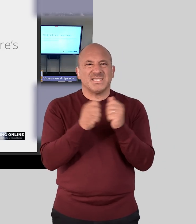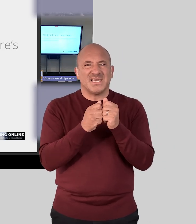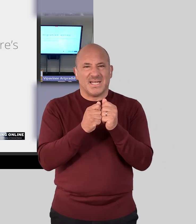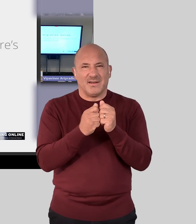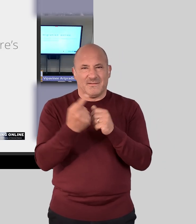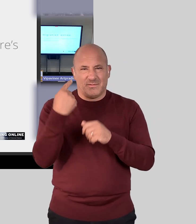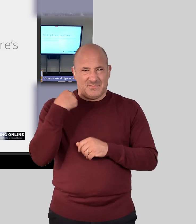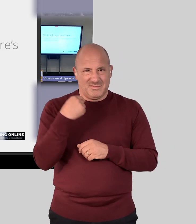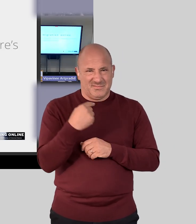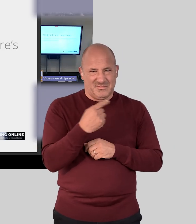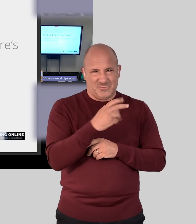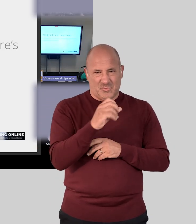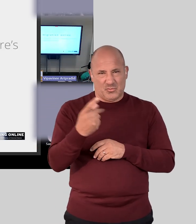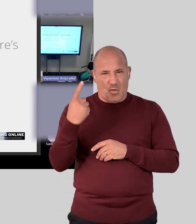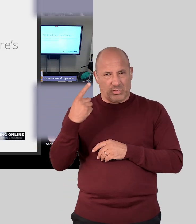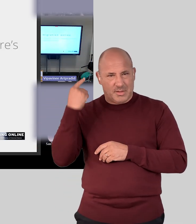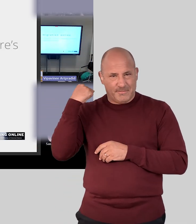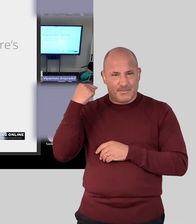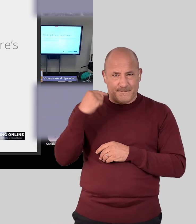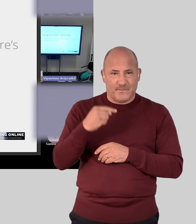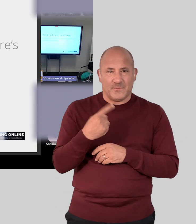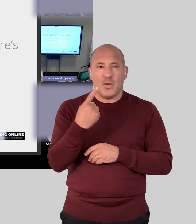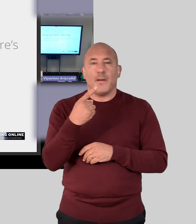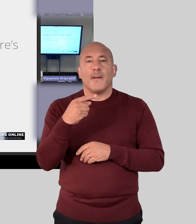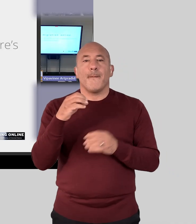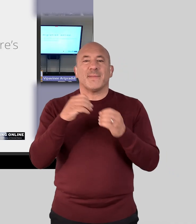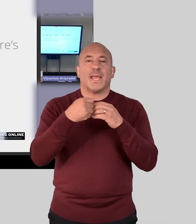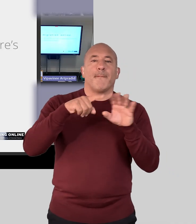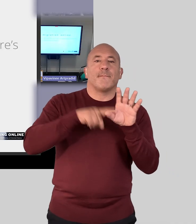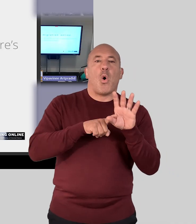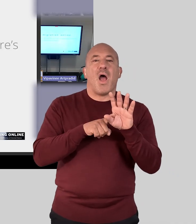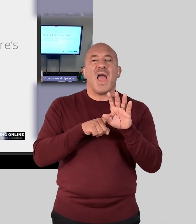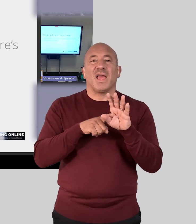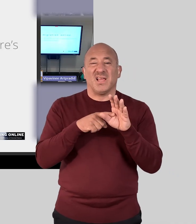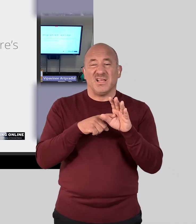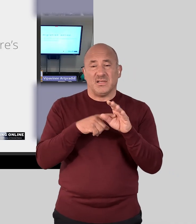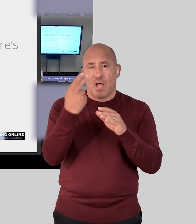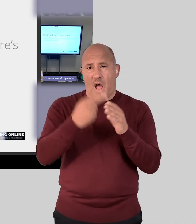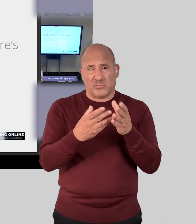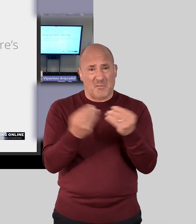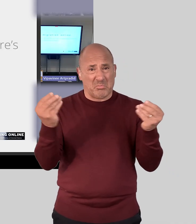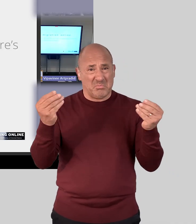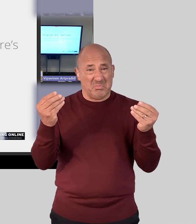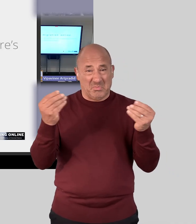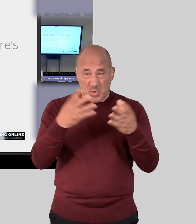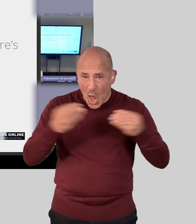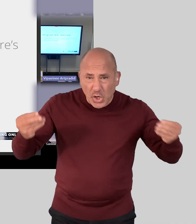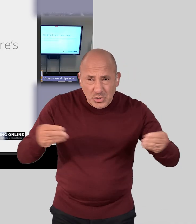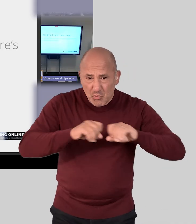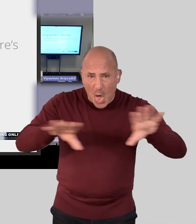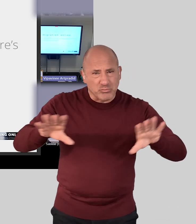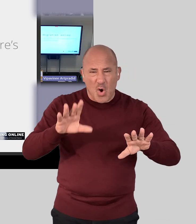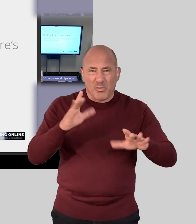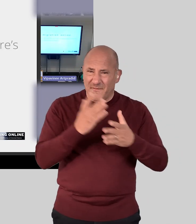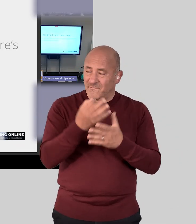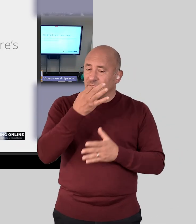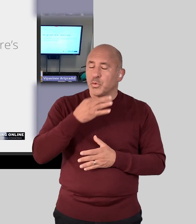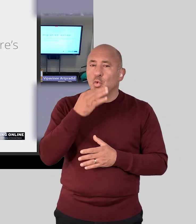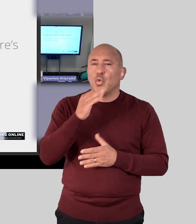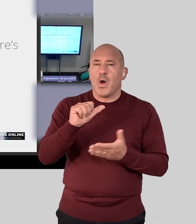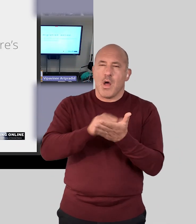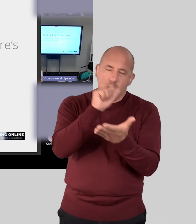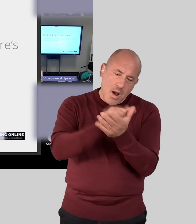2011, B-boy is a lost art, and it's not completely lost, but there's not that many real B-boys out